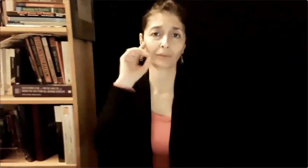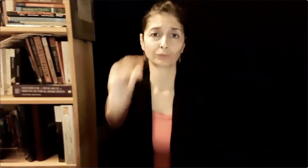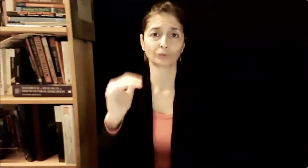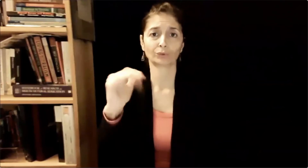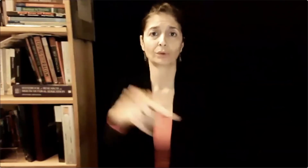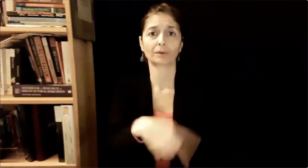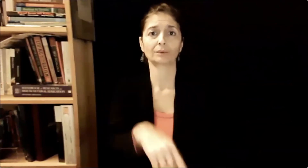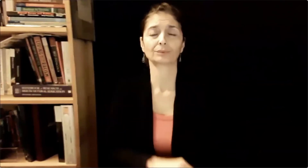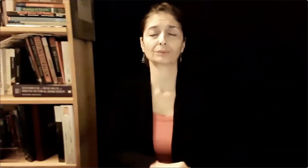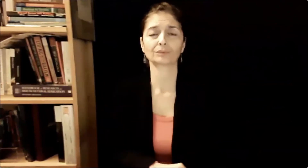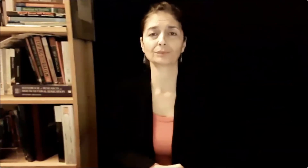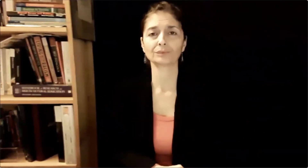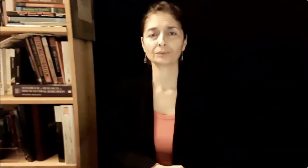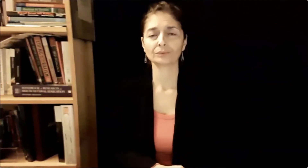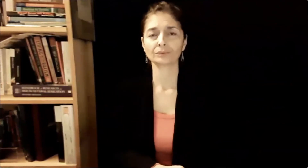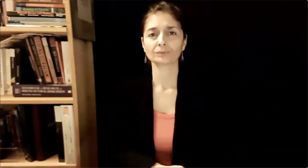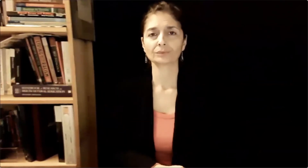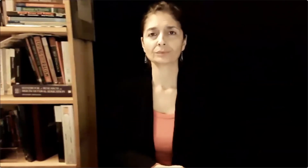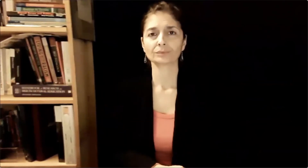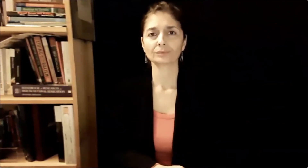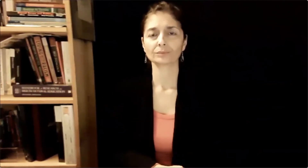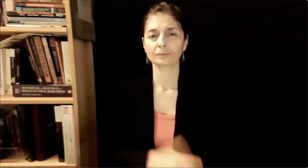in the home of the deaf child.